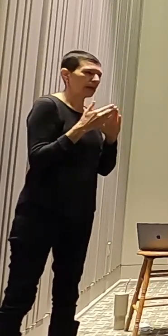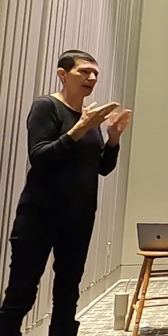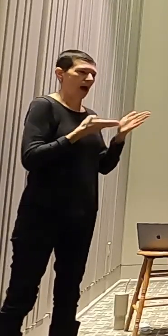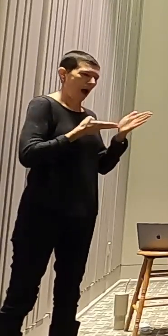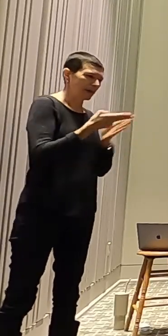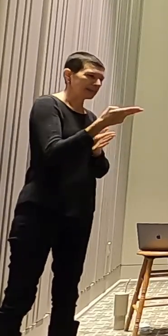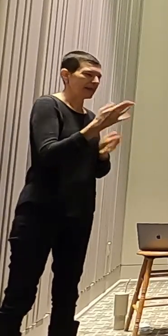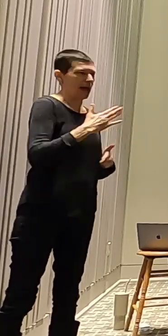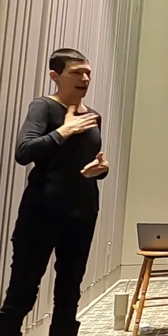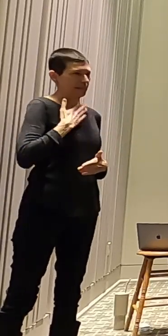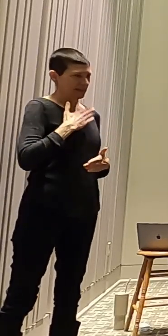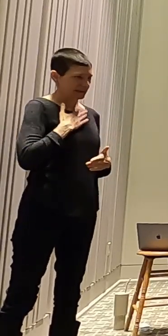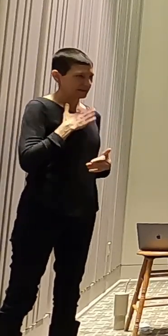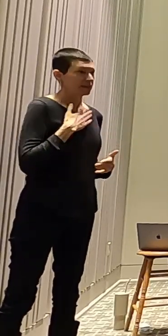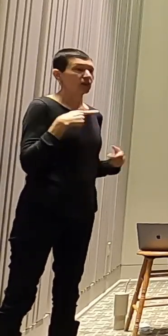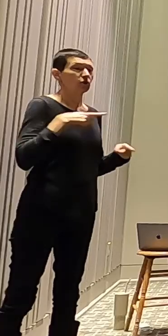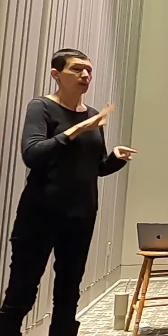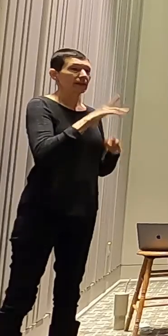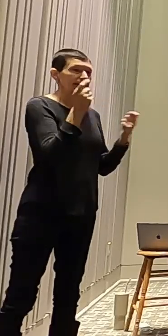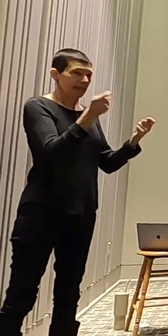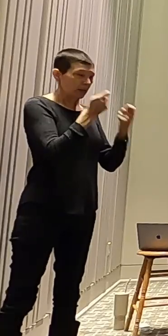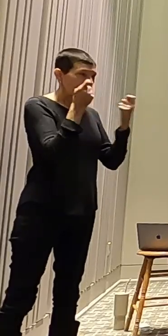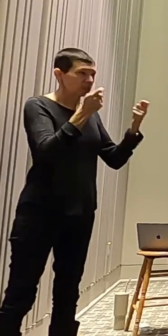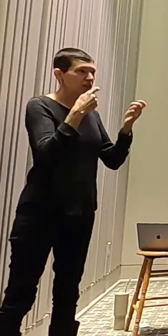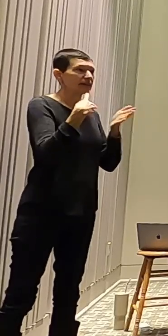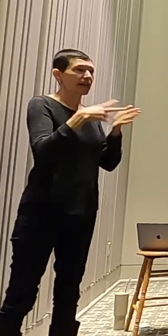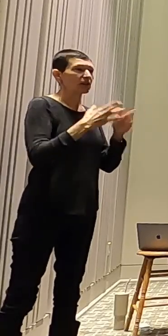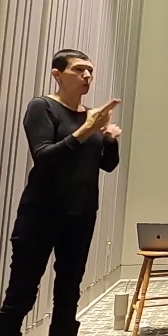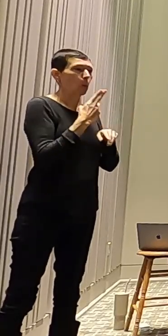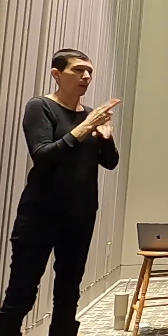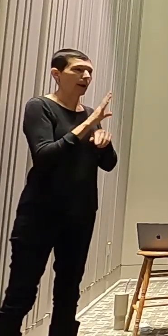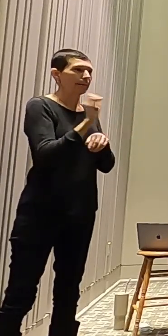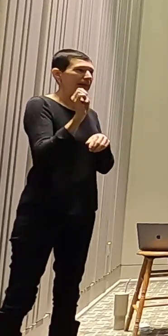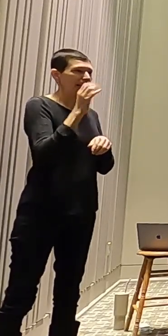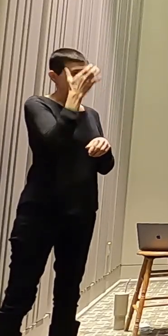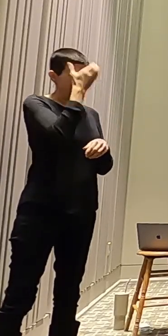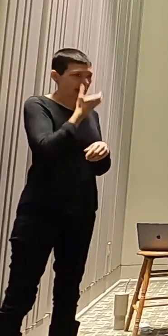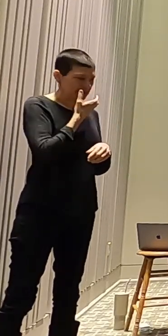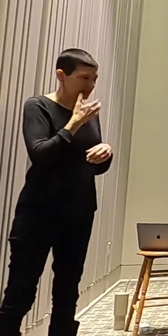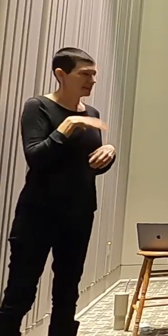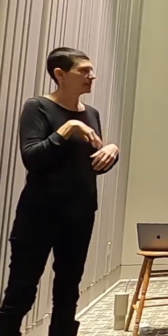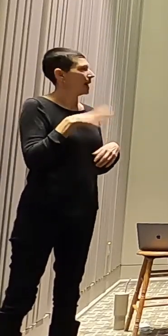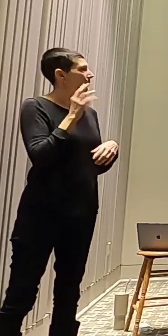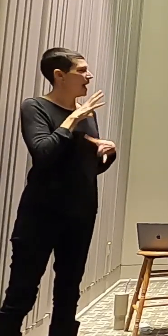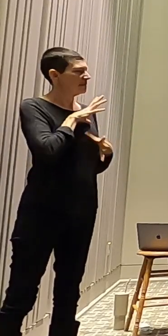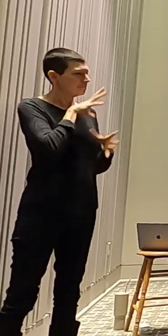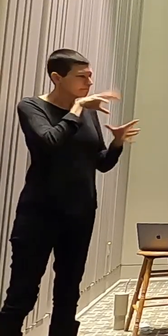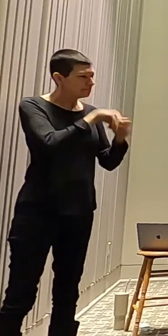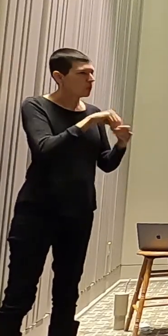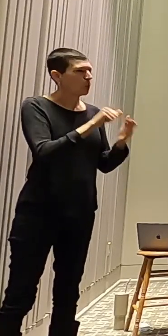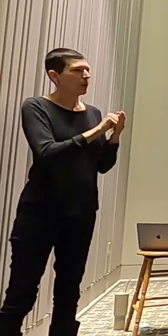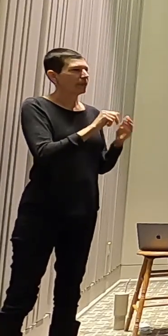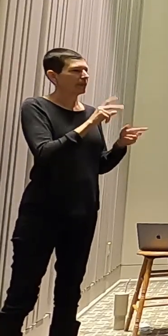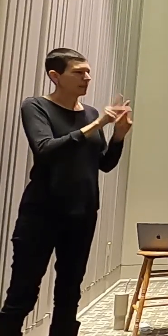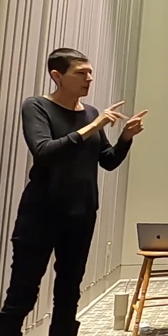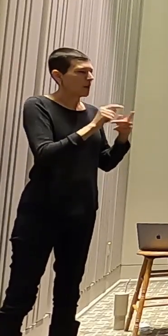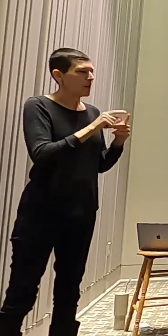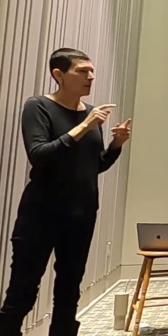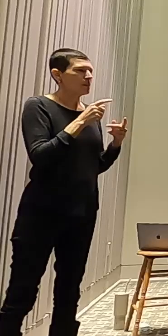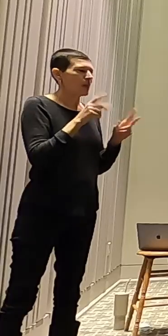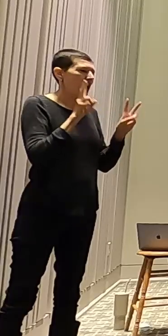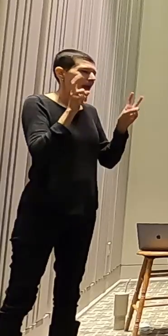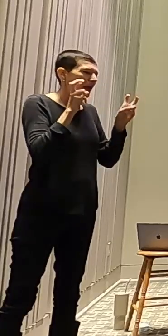and happiness. During celebrations, dancers would wear the bee masks and engage with the participants by playfully